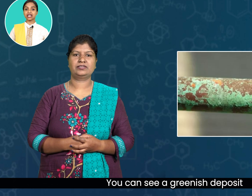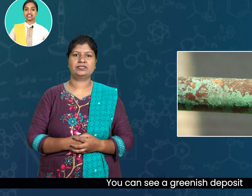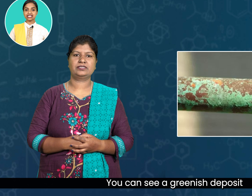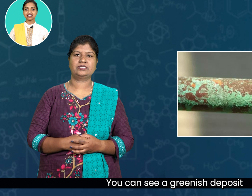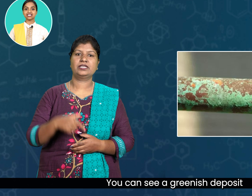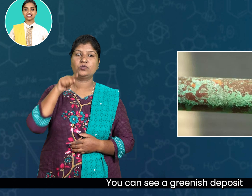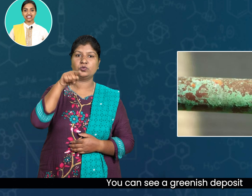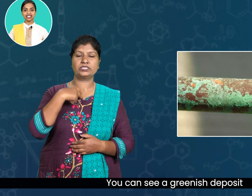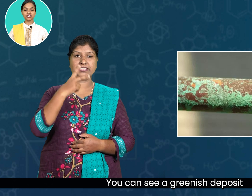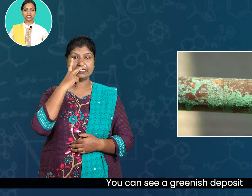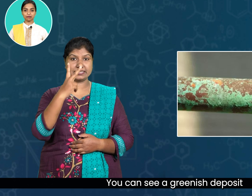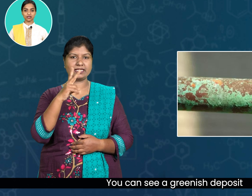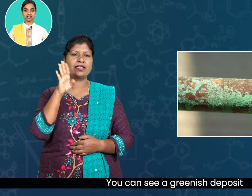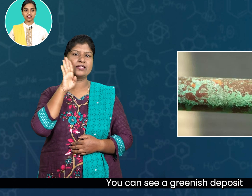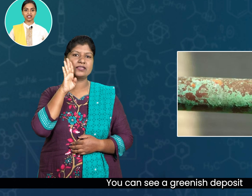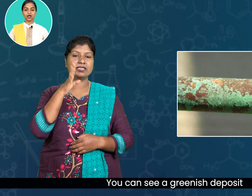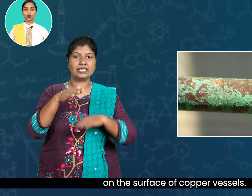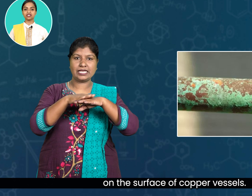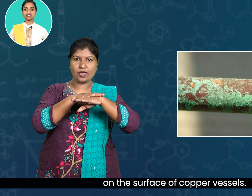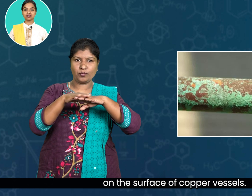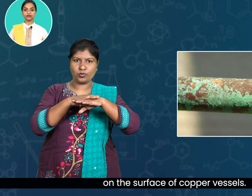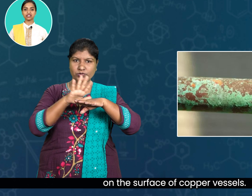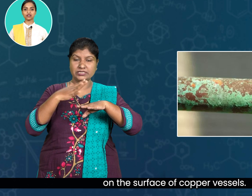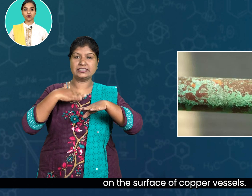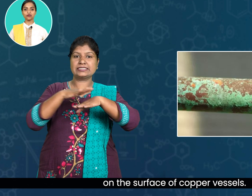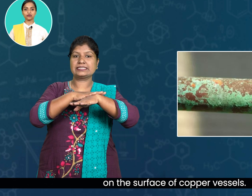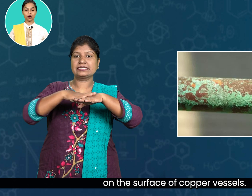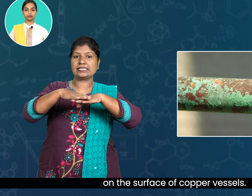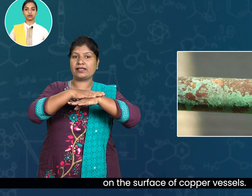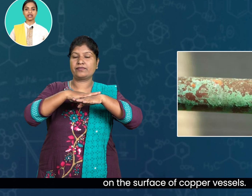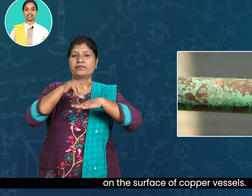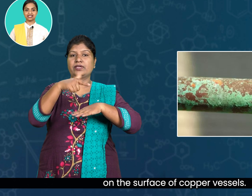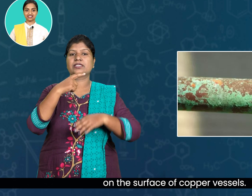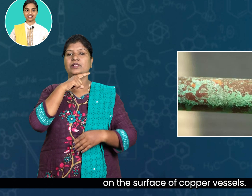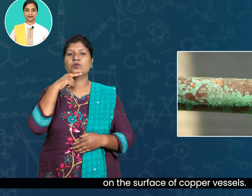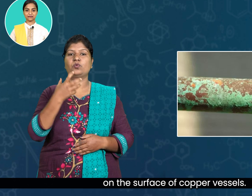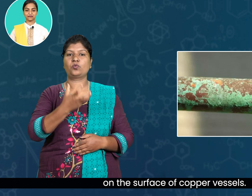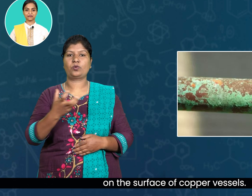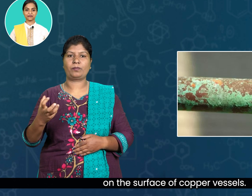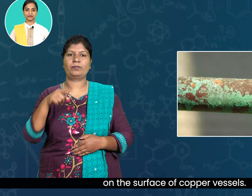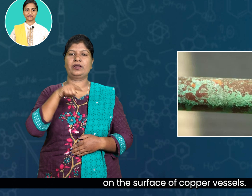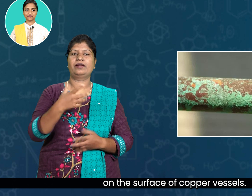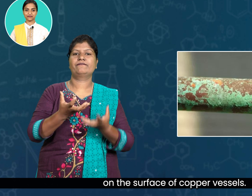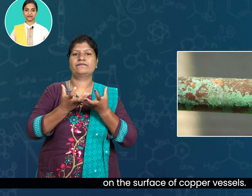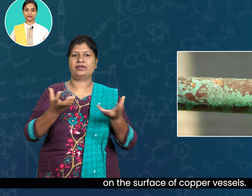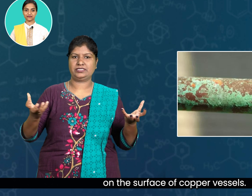You can see a greenish deposit on the surface of copper vessels.